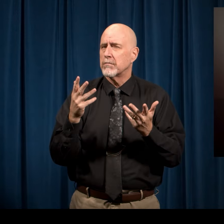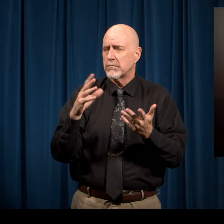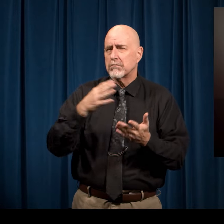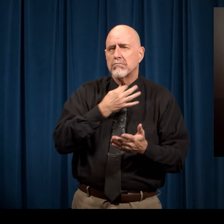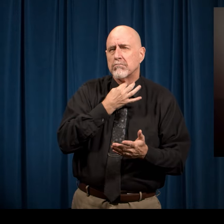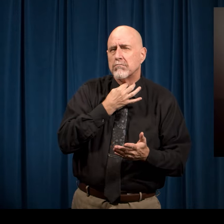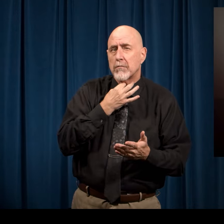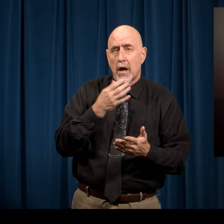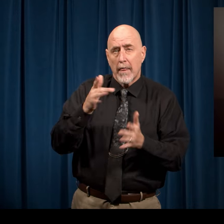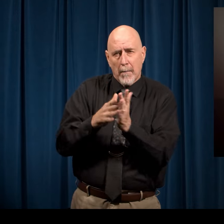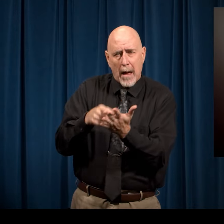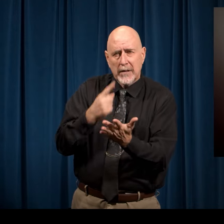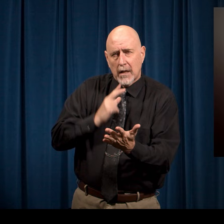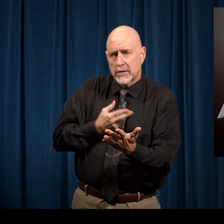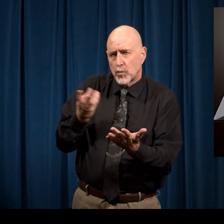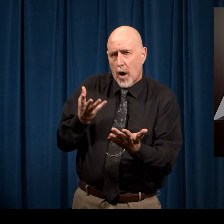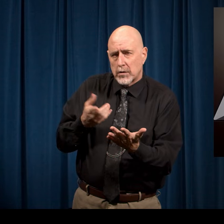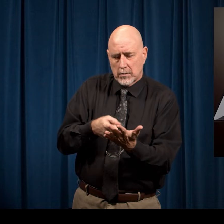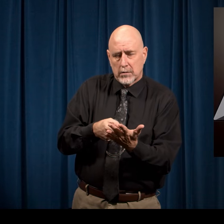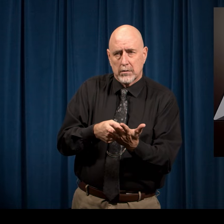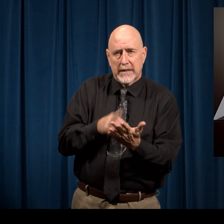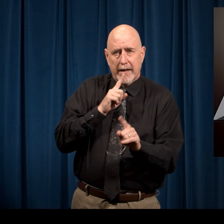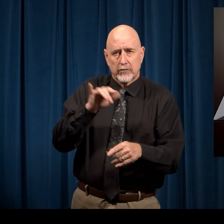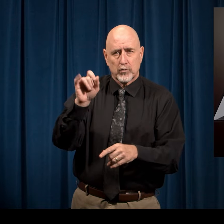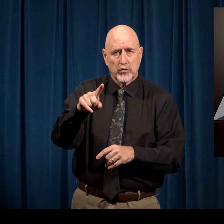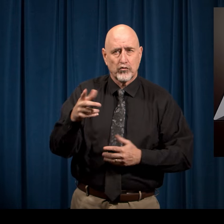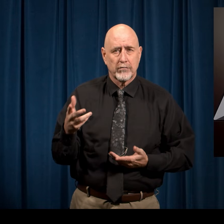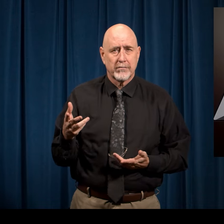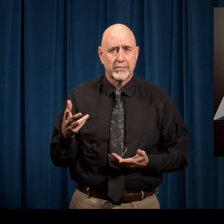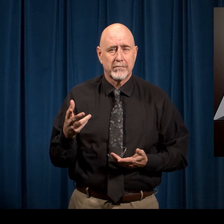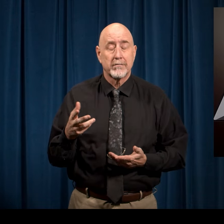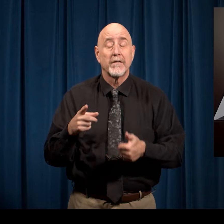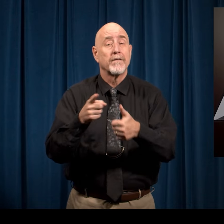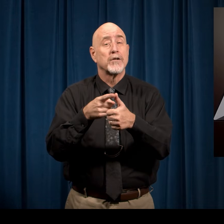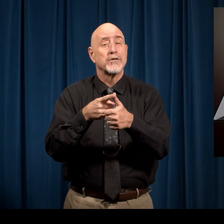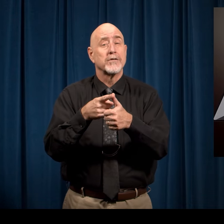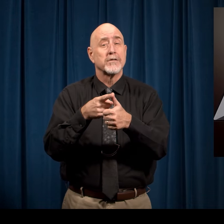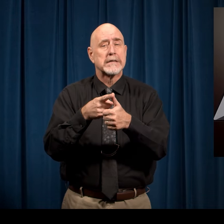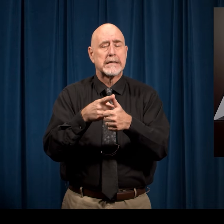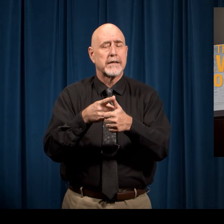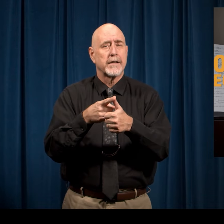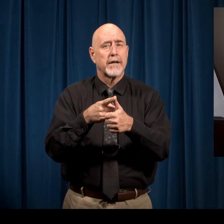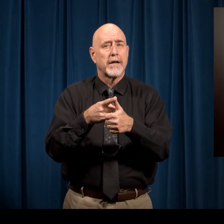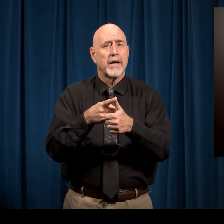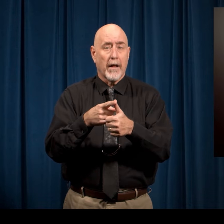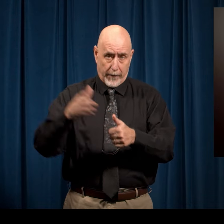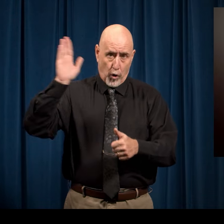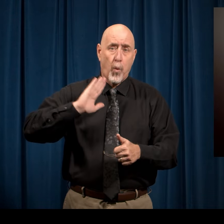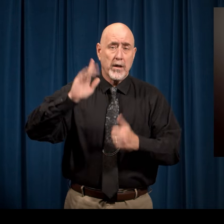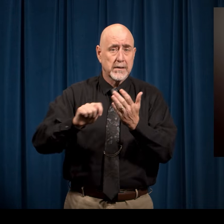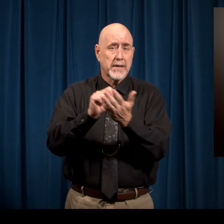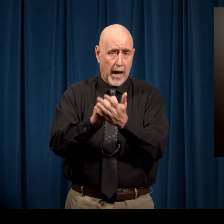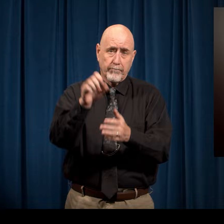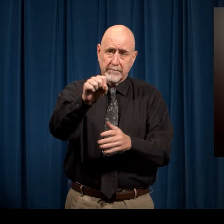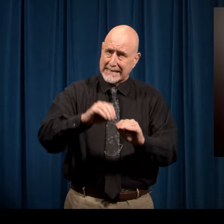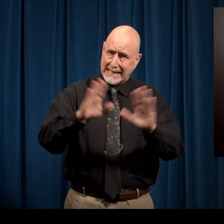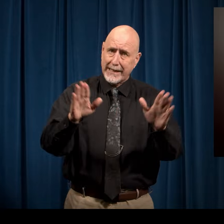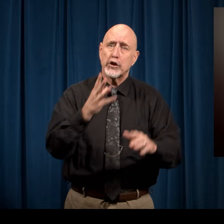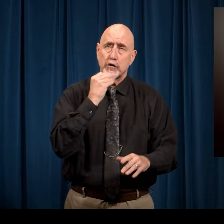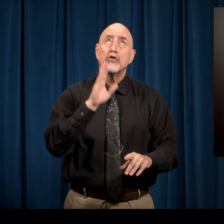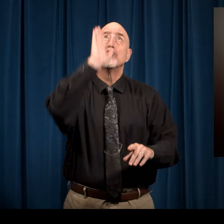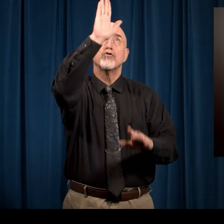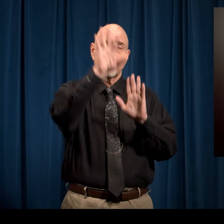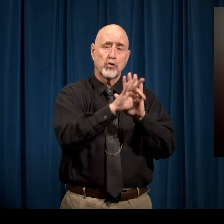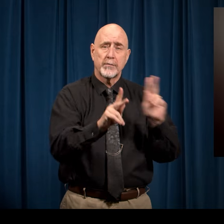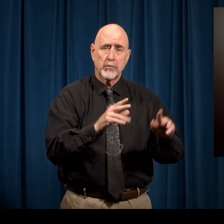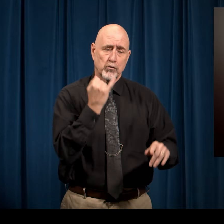course, what we want to know is, what does the Bible say in answer to this question? First, it's clear that there was a time when the